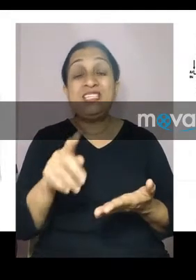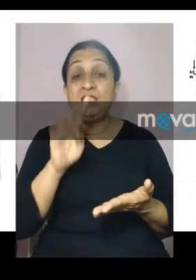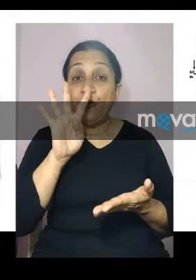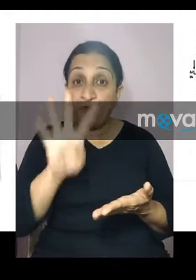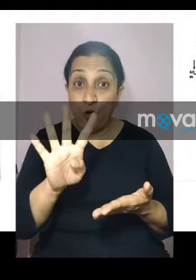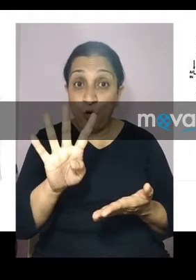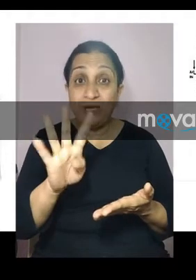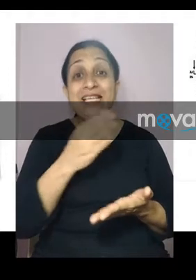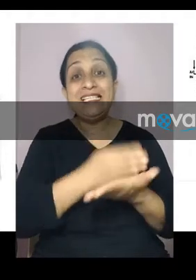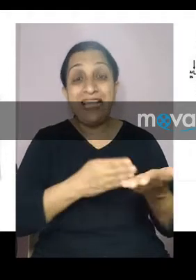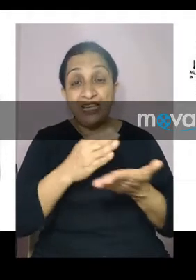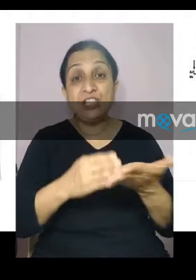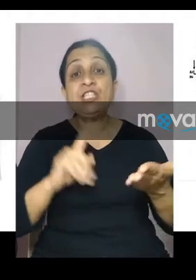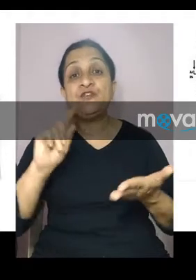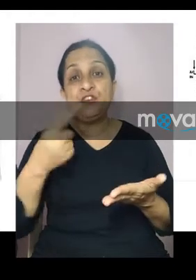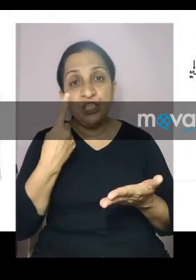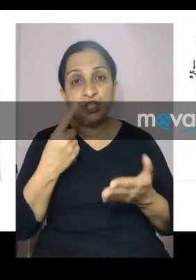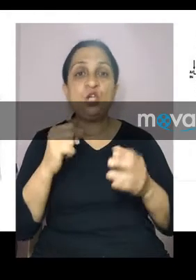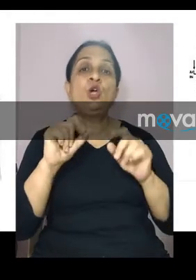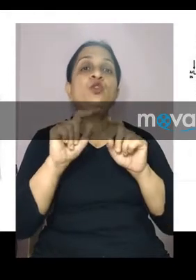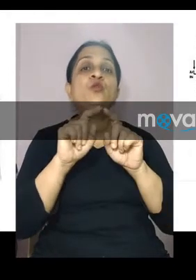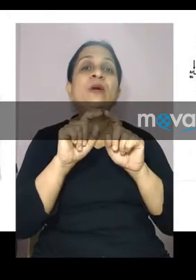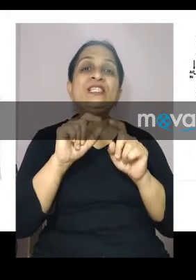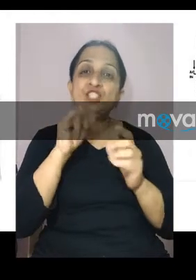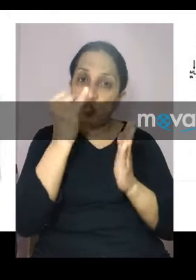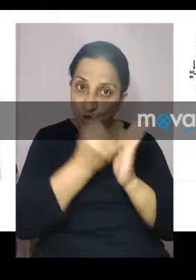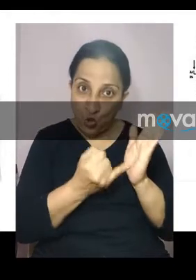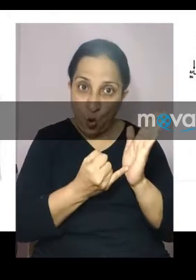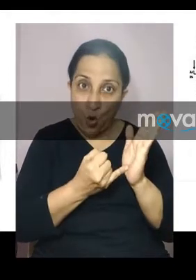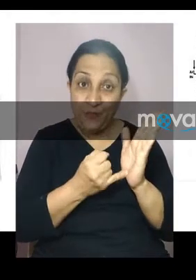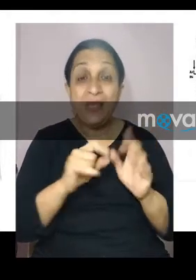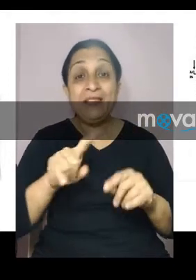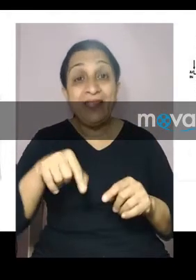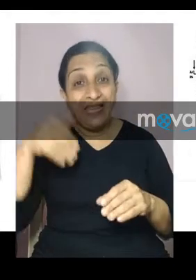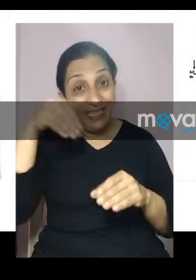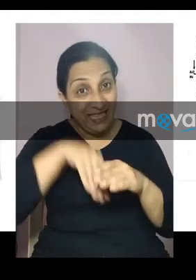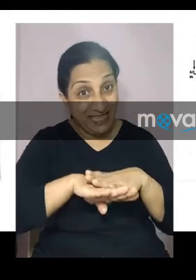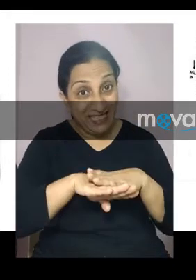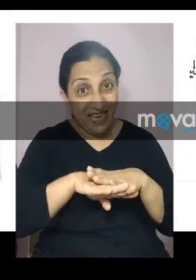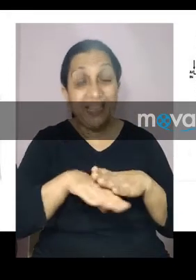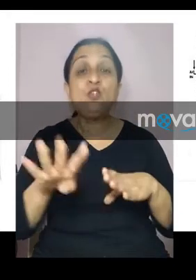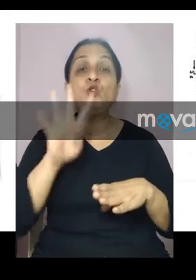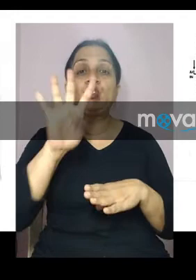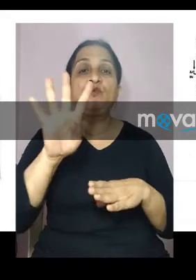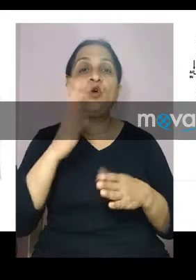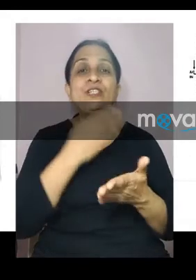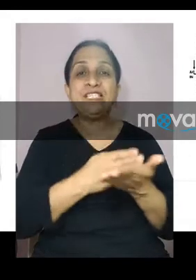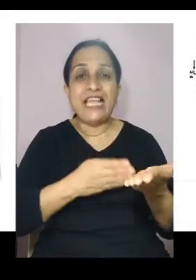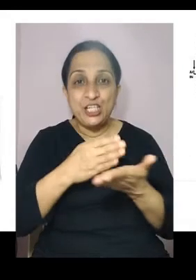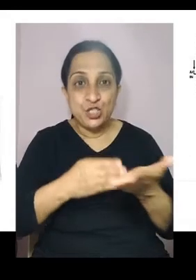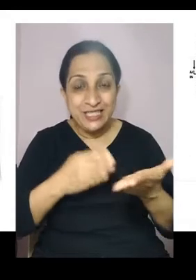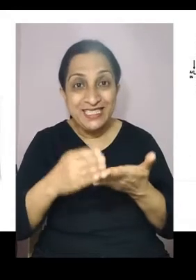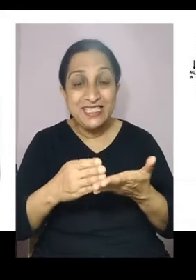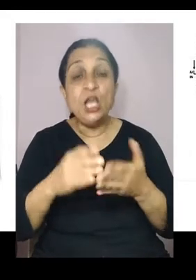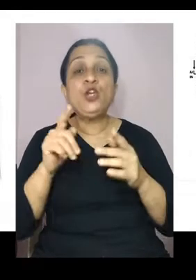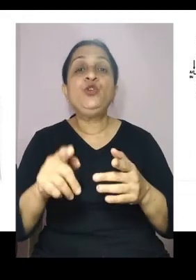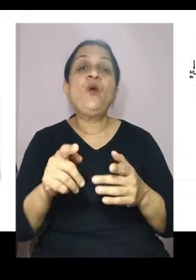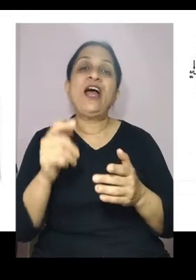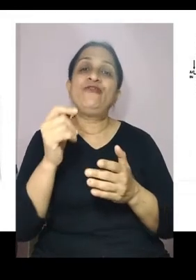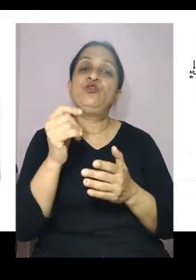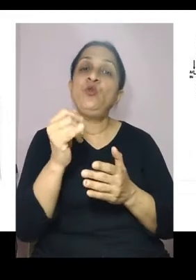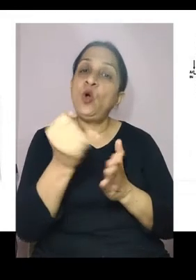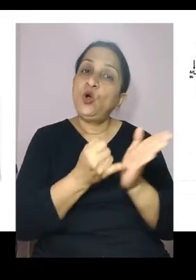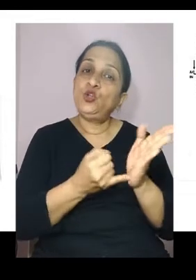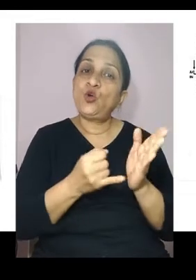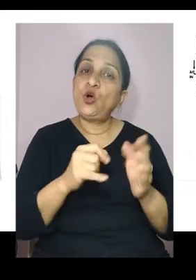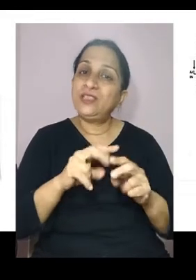you see the 4 sections first you must draw, then inside those 4 sections you